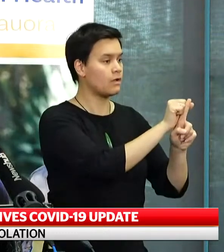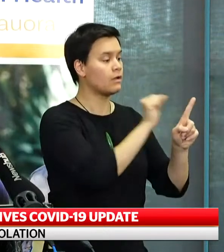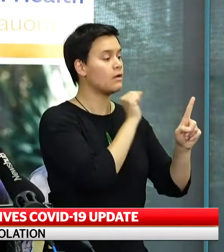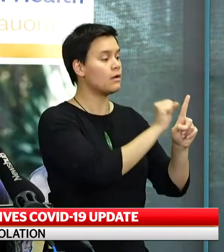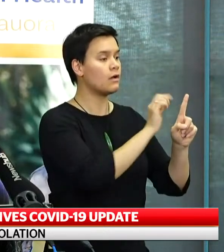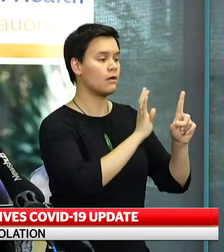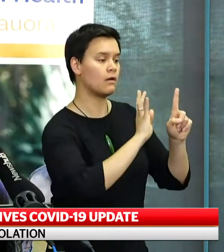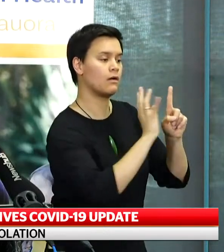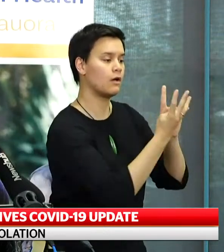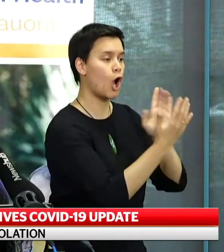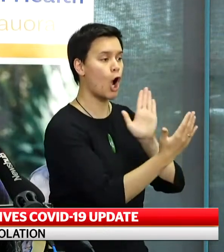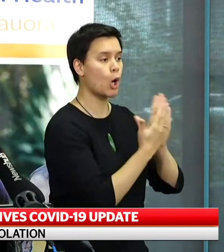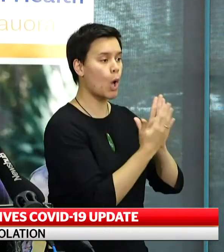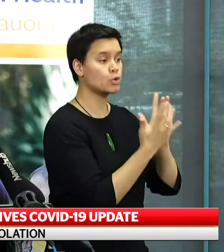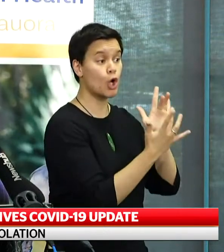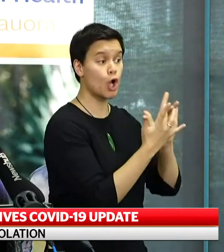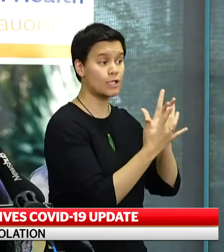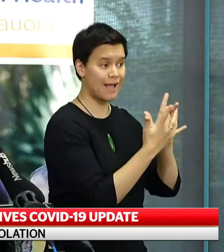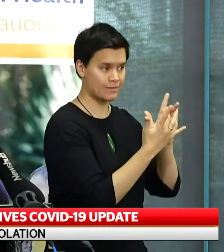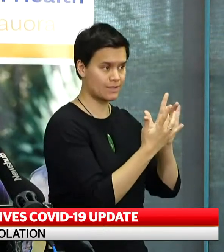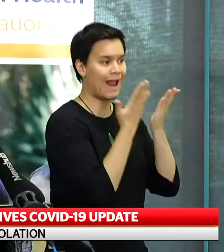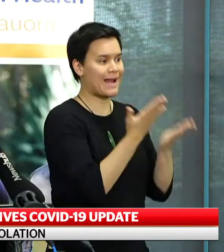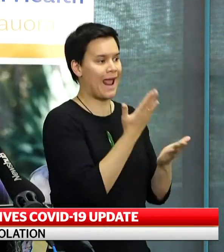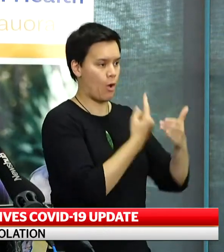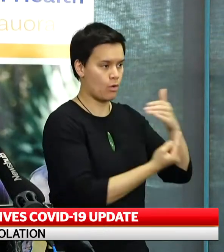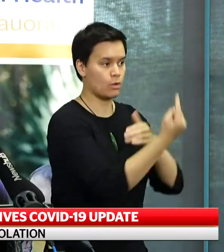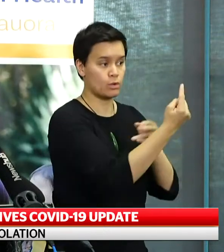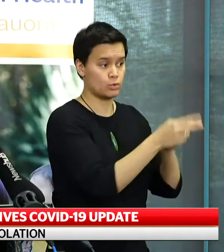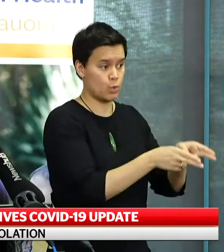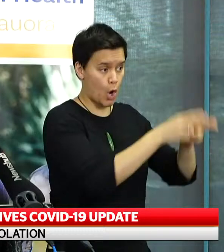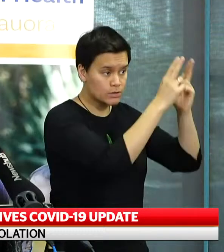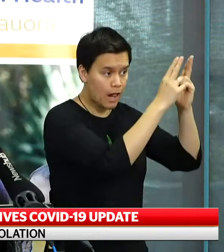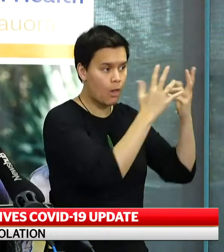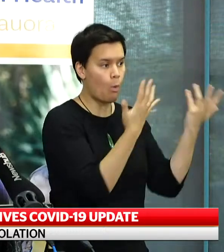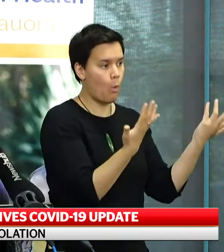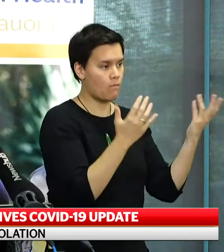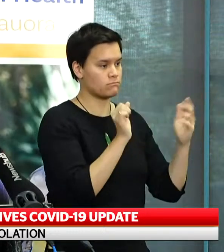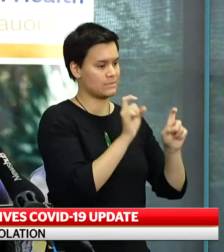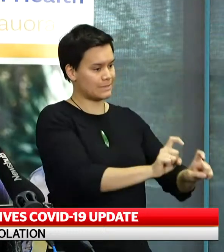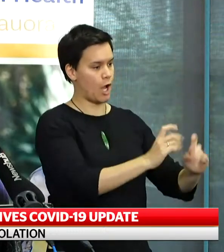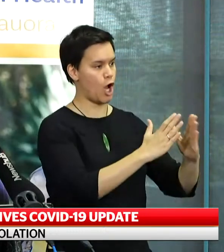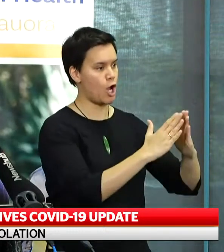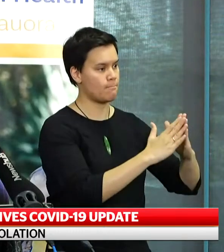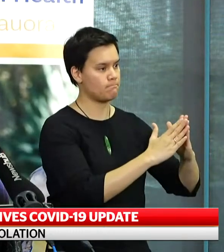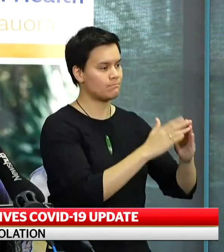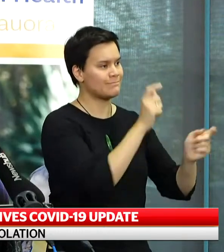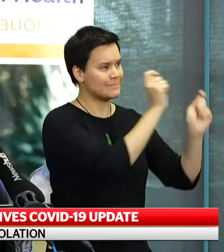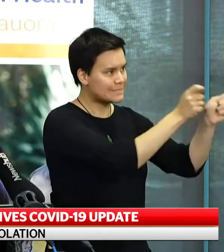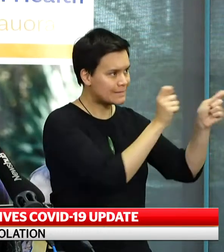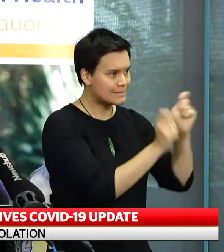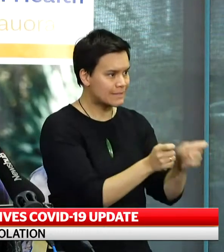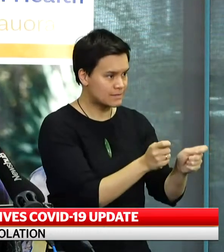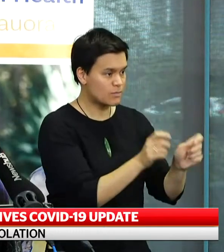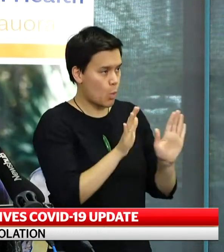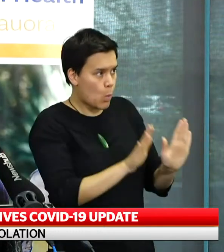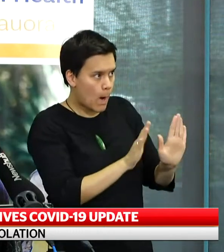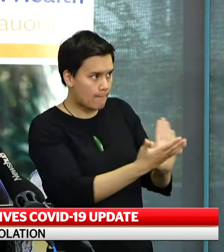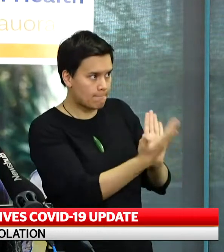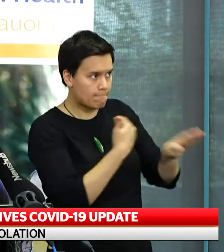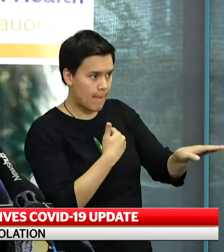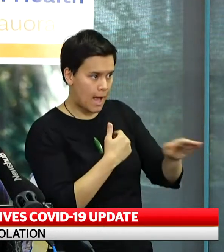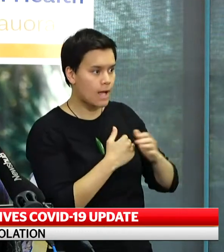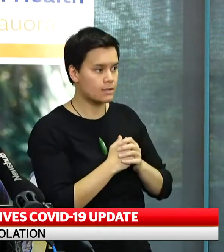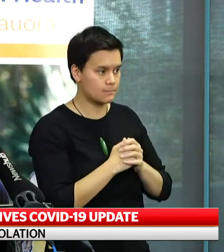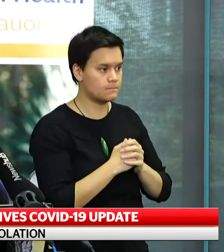be retested again at day 12. Some of them have already had that initial test. So we'll wait till we have those results. But what